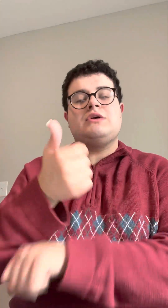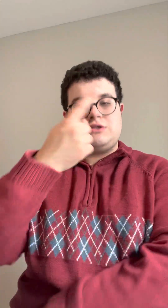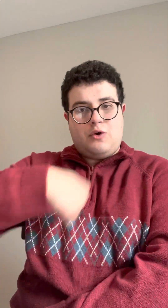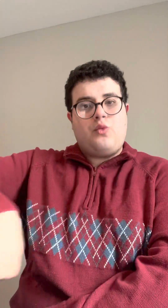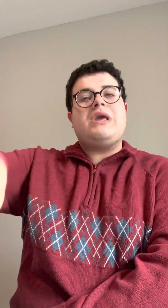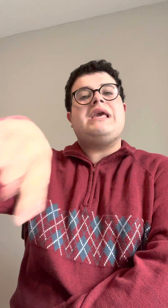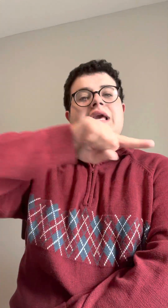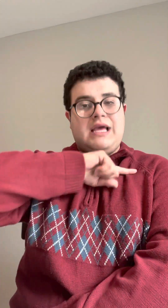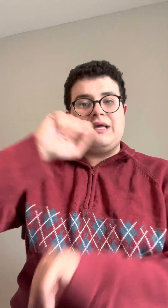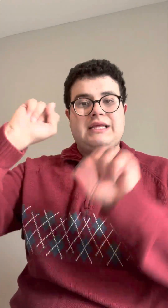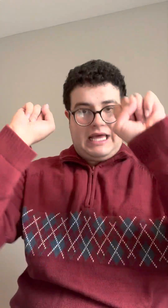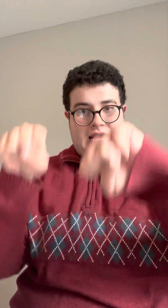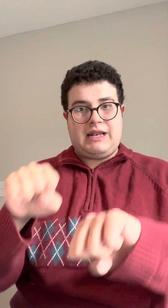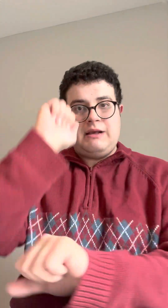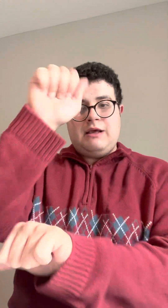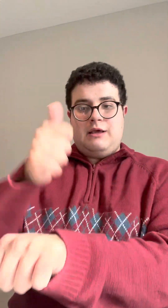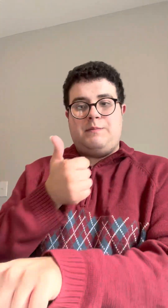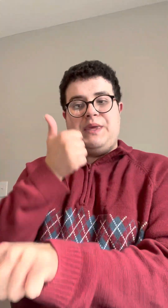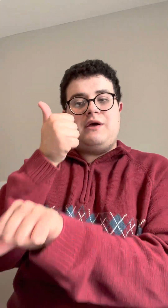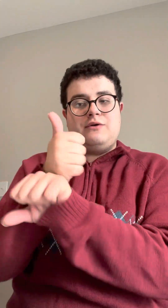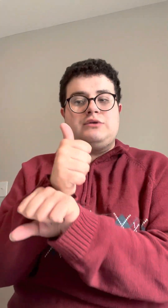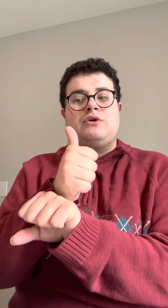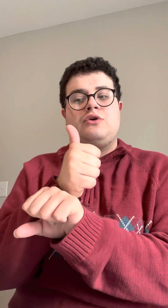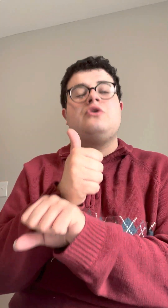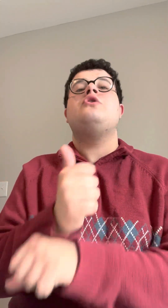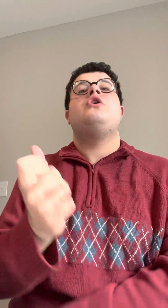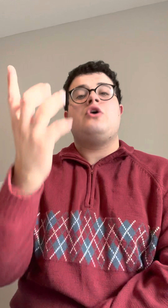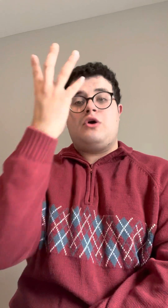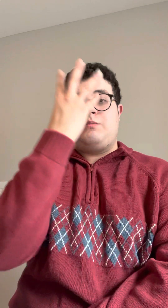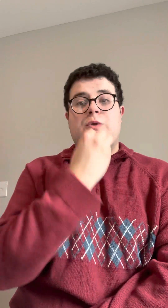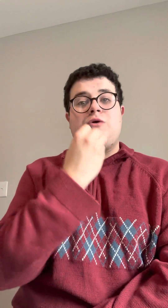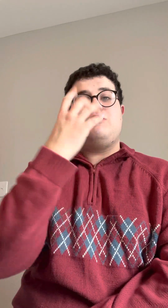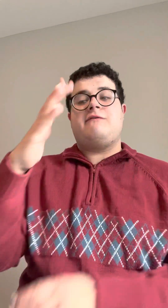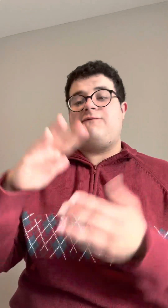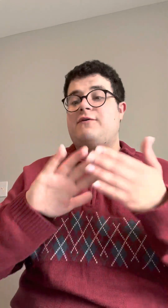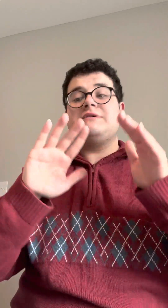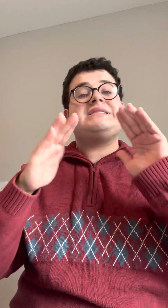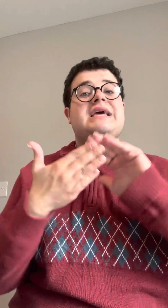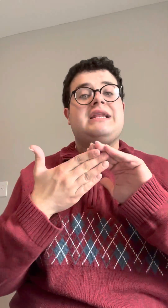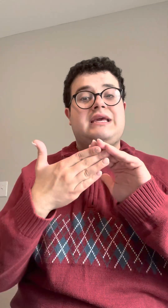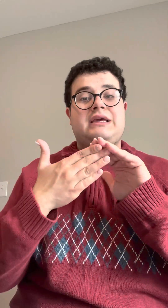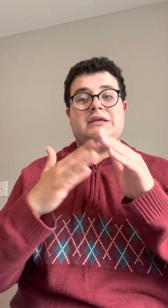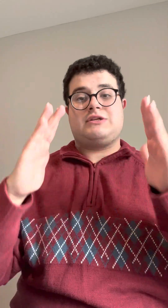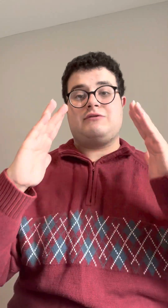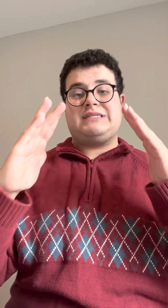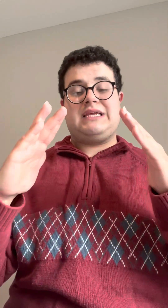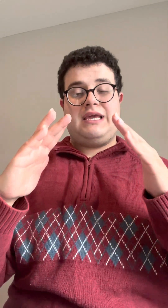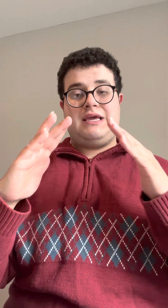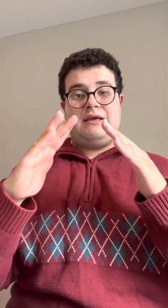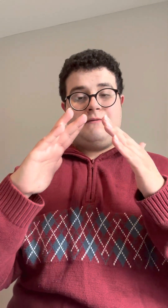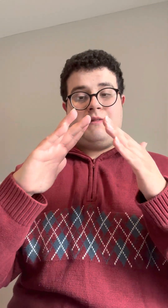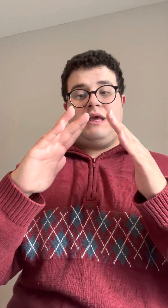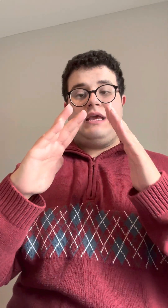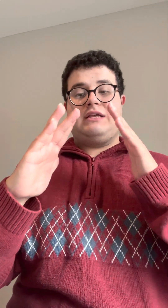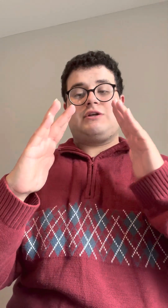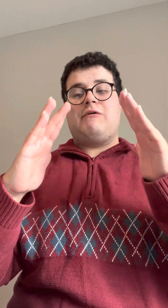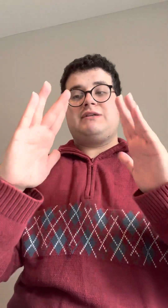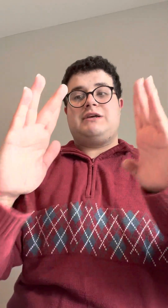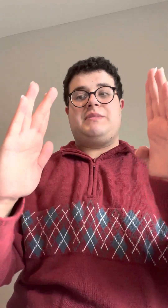So we can build beautiful city. So city is going to be,